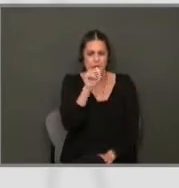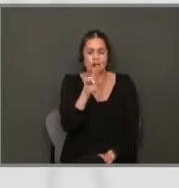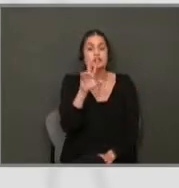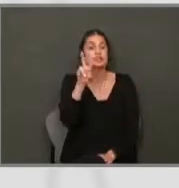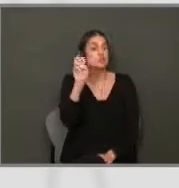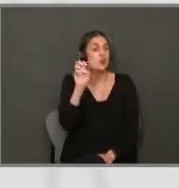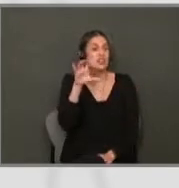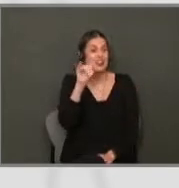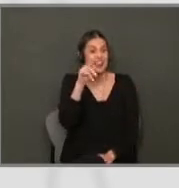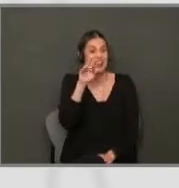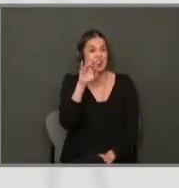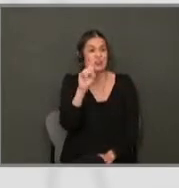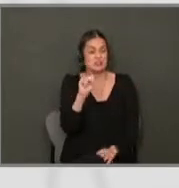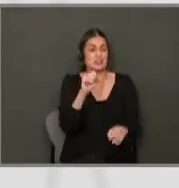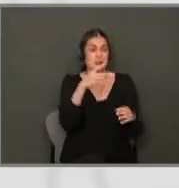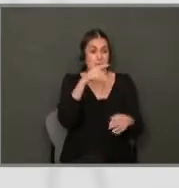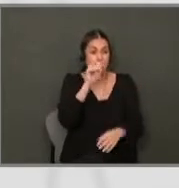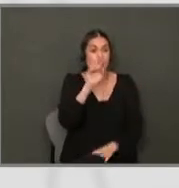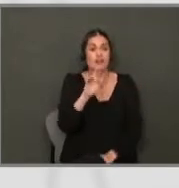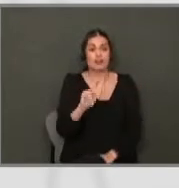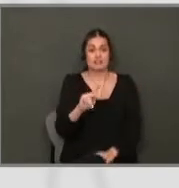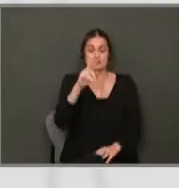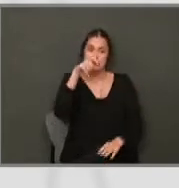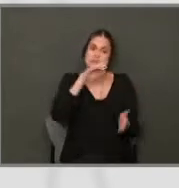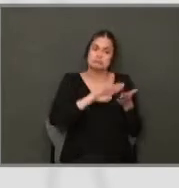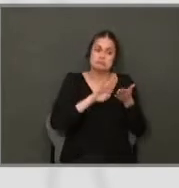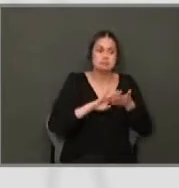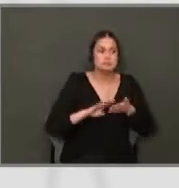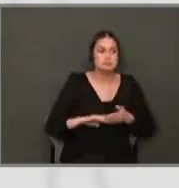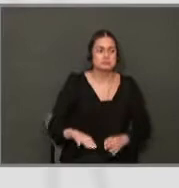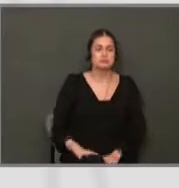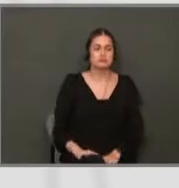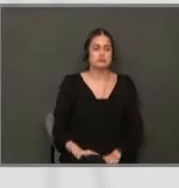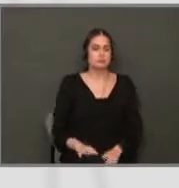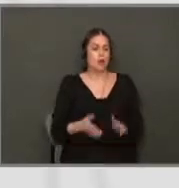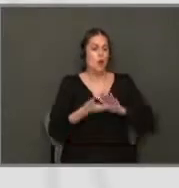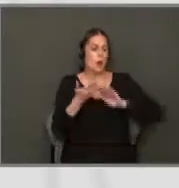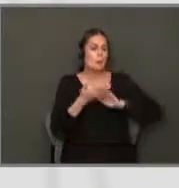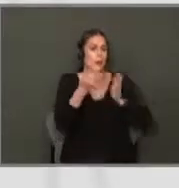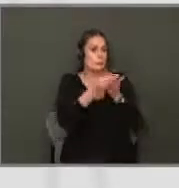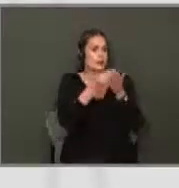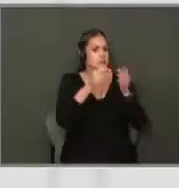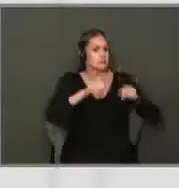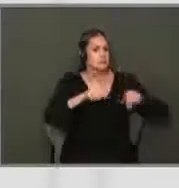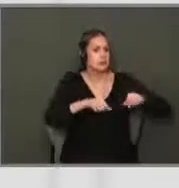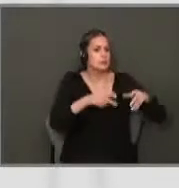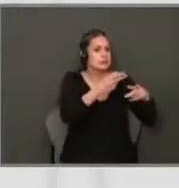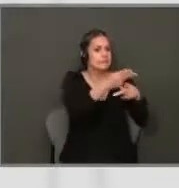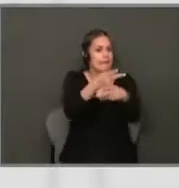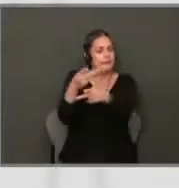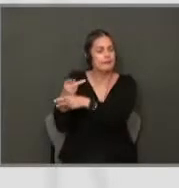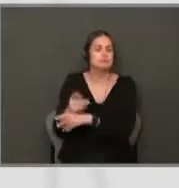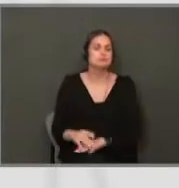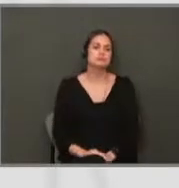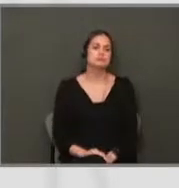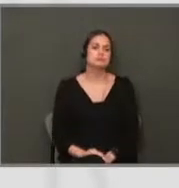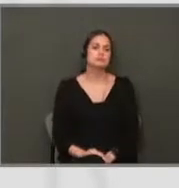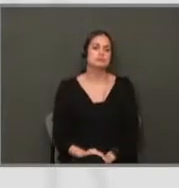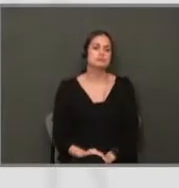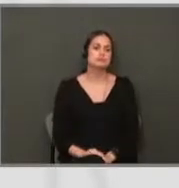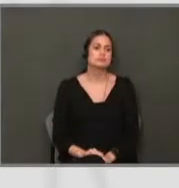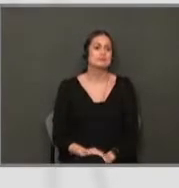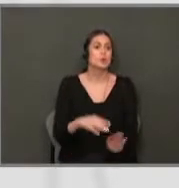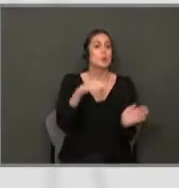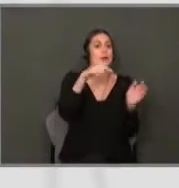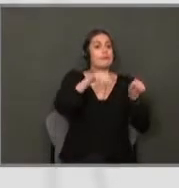acres of parks. So we got to take care of those. So we needed to include operating money into the budget to be able to do that. Next slide. So